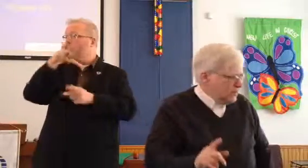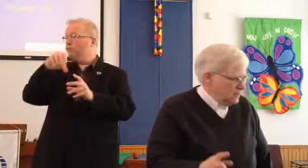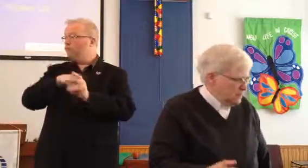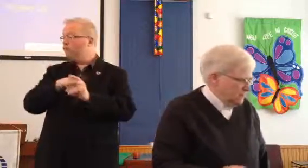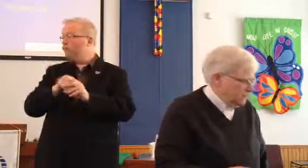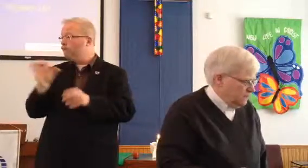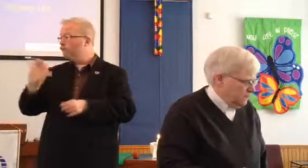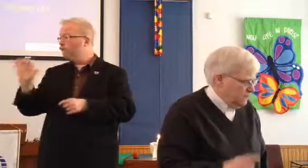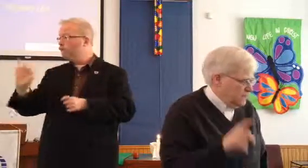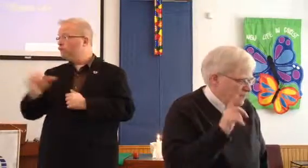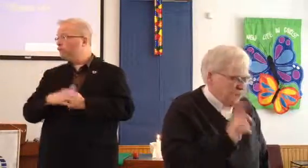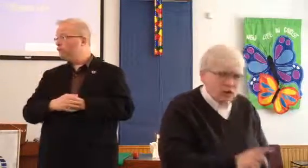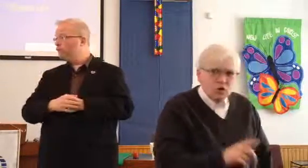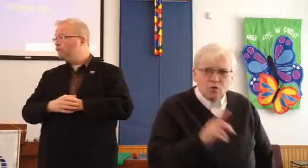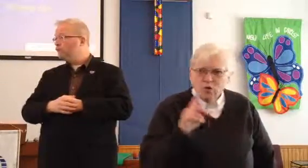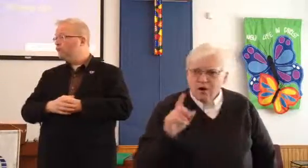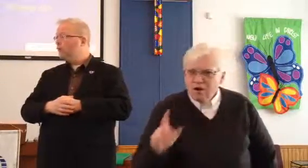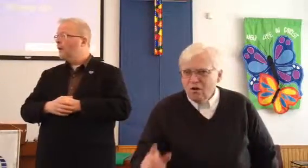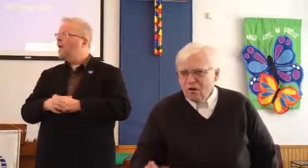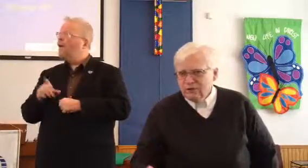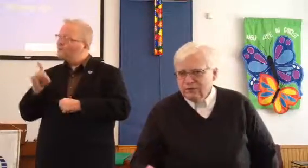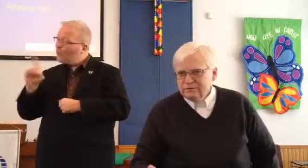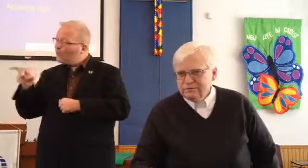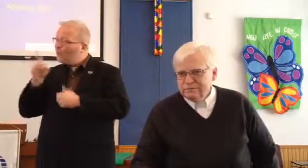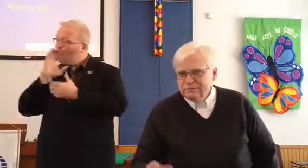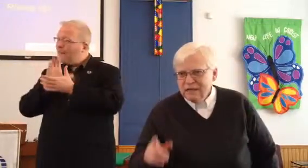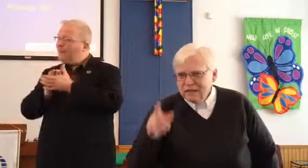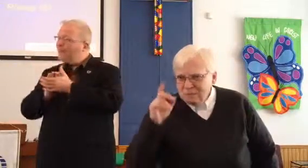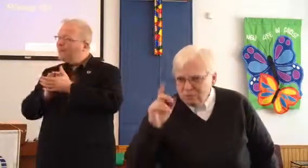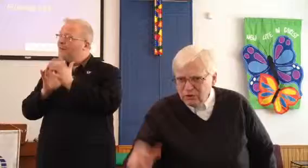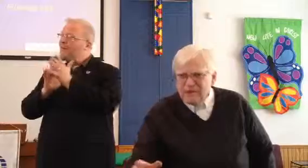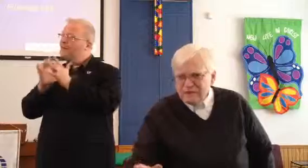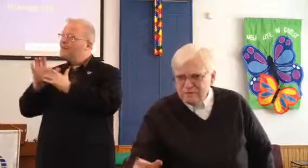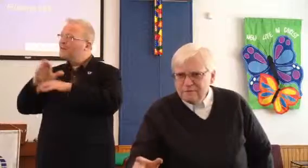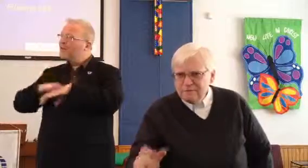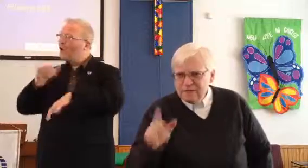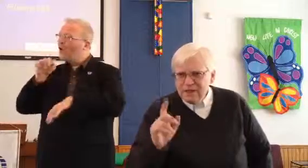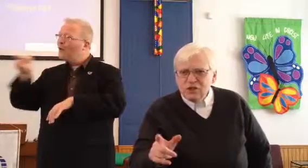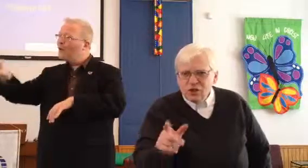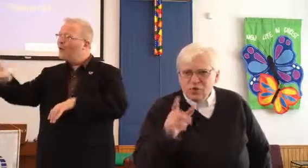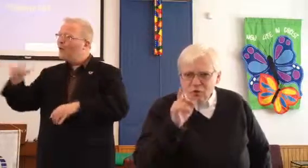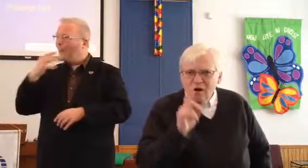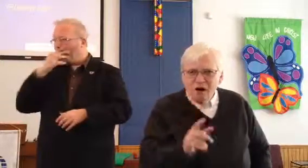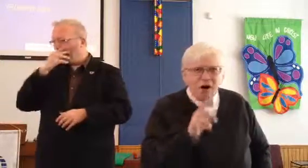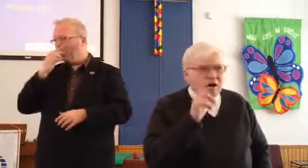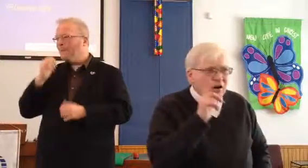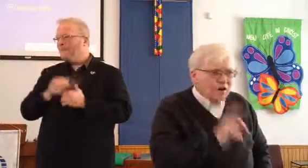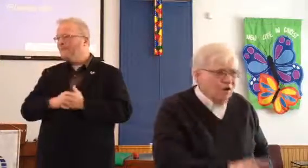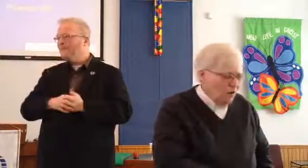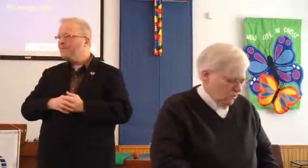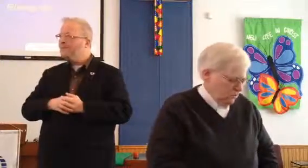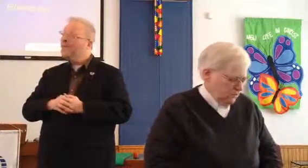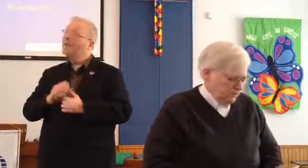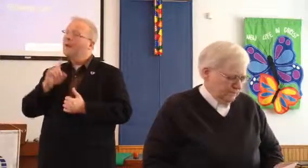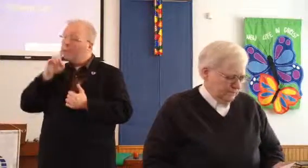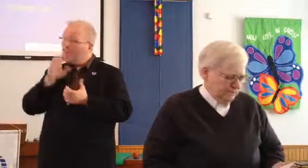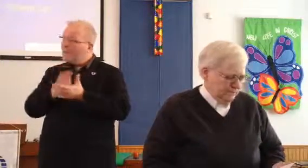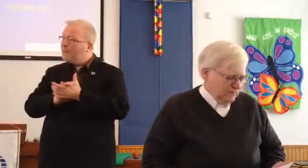So believe that you are called. Believe that you are